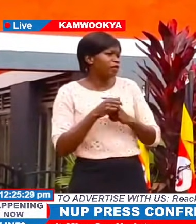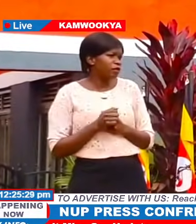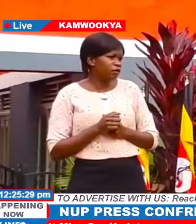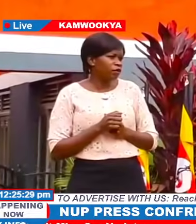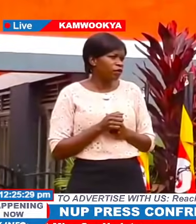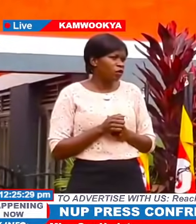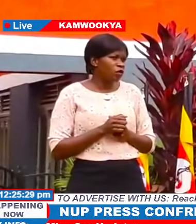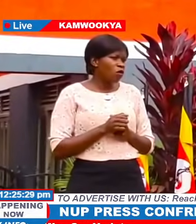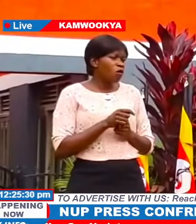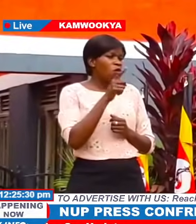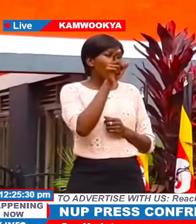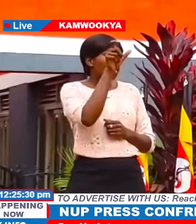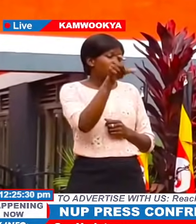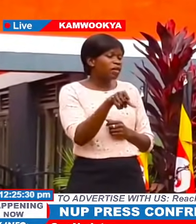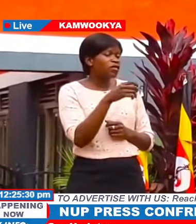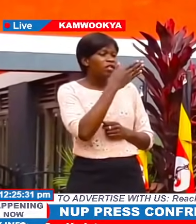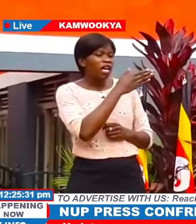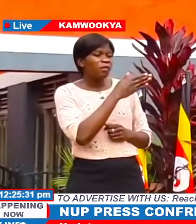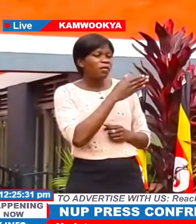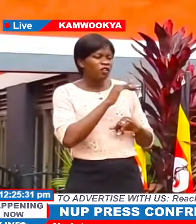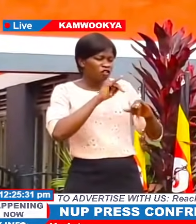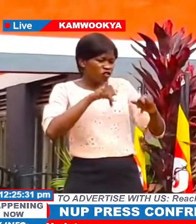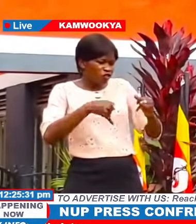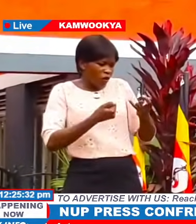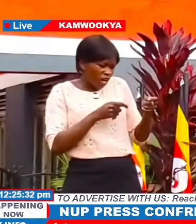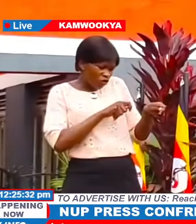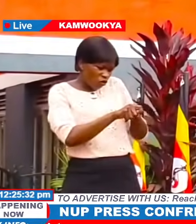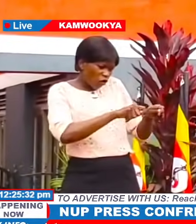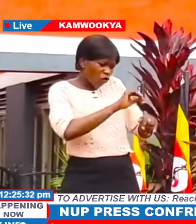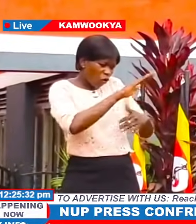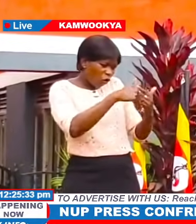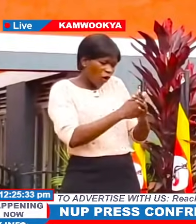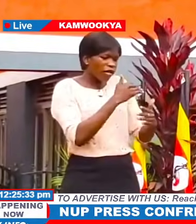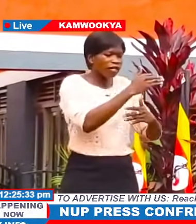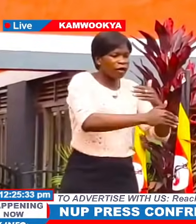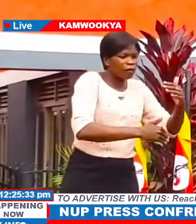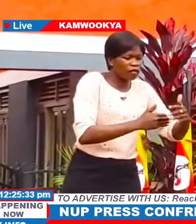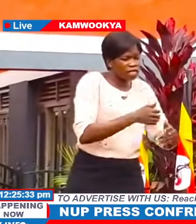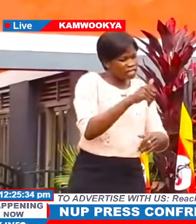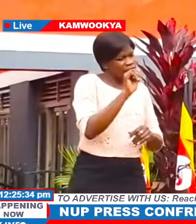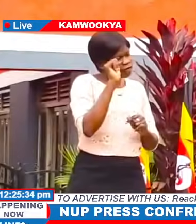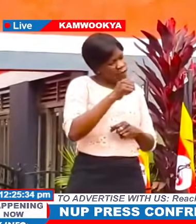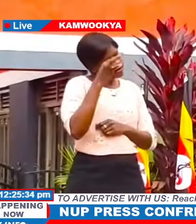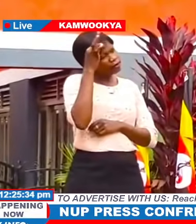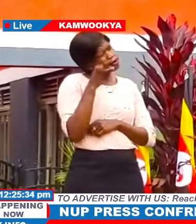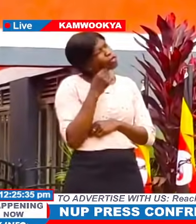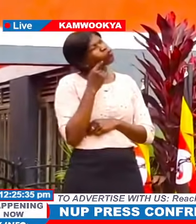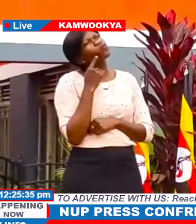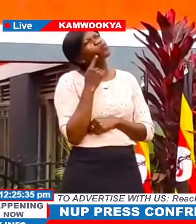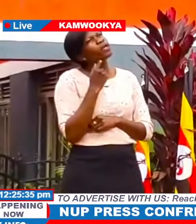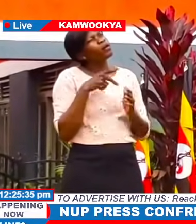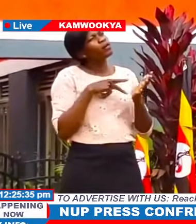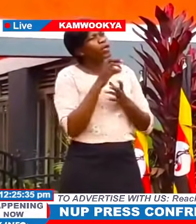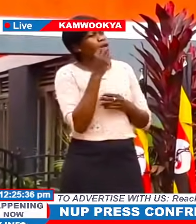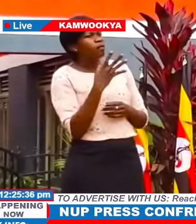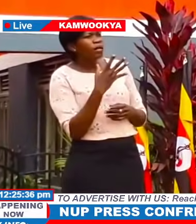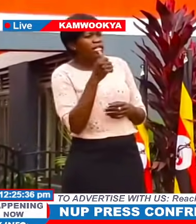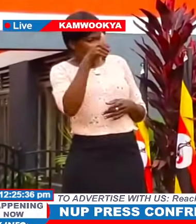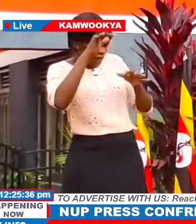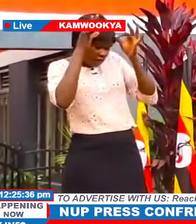who monopolized the entire process. And that's a problem, because they will determine whatever price they want, because you don't have an